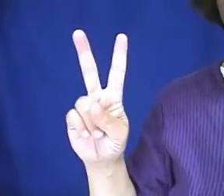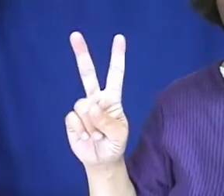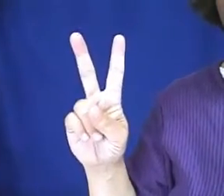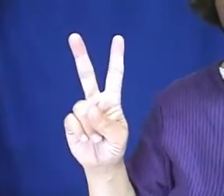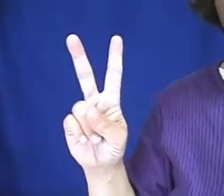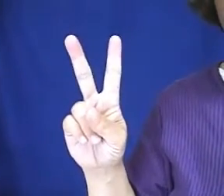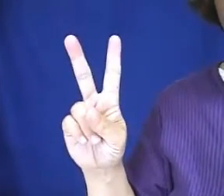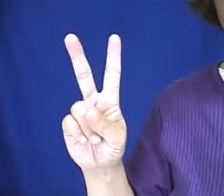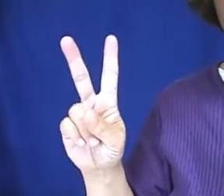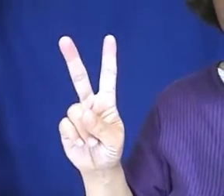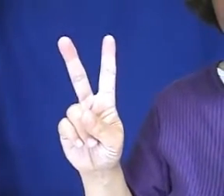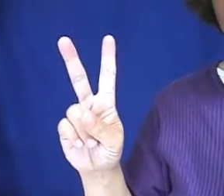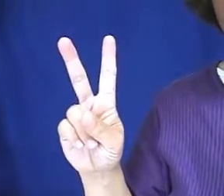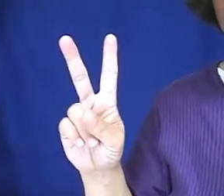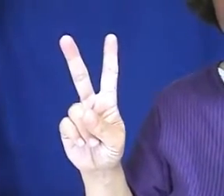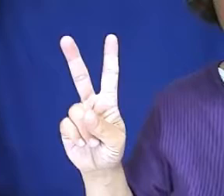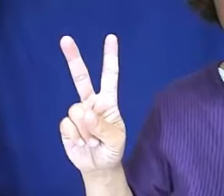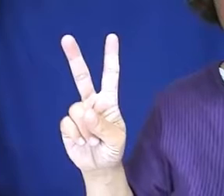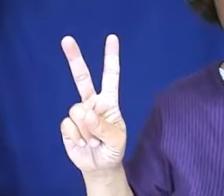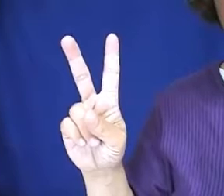2. Pretty easy.